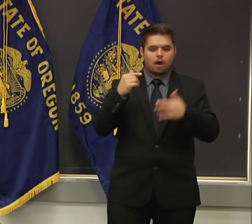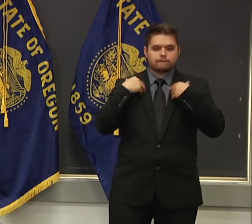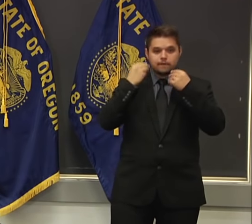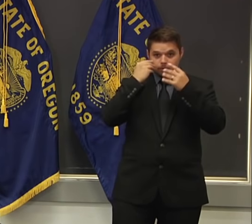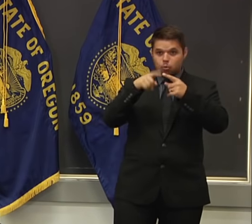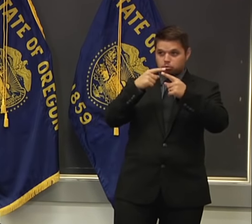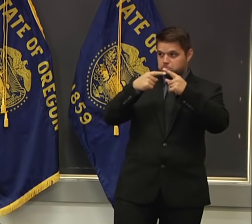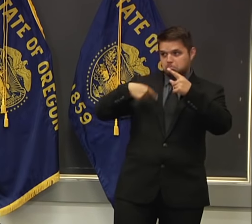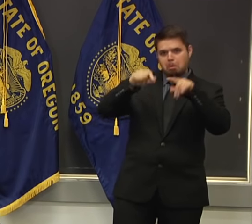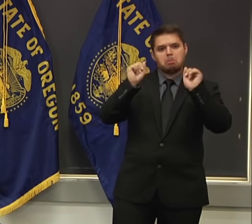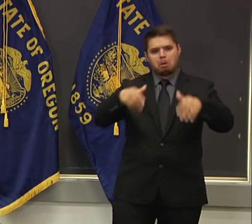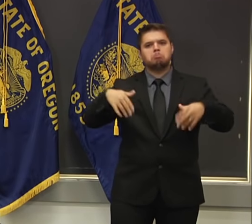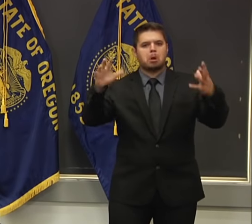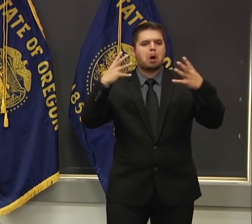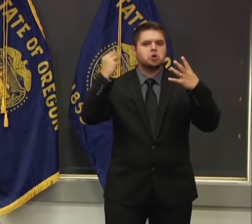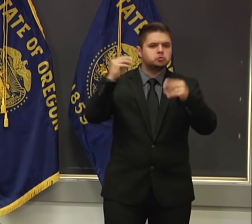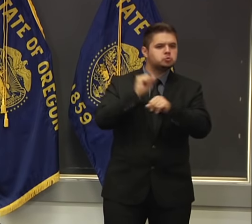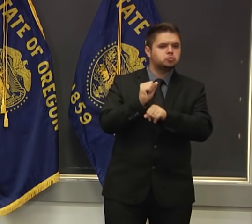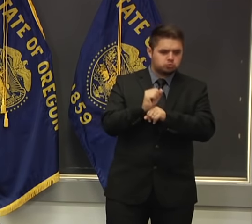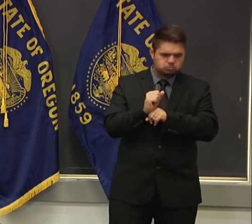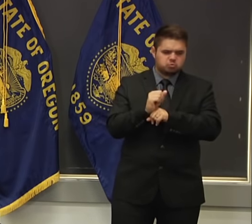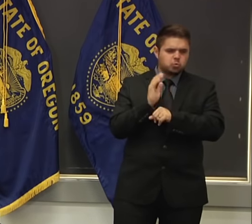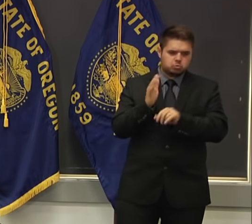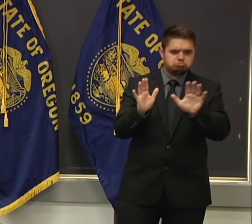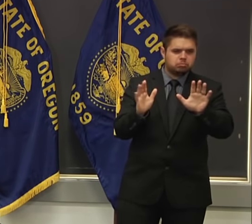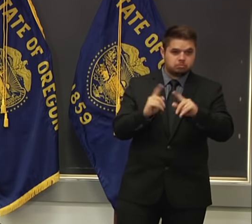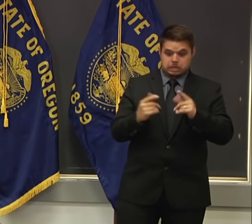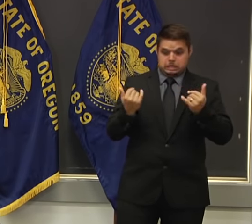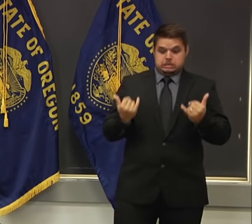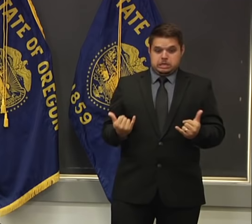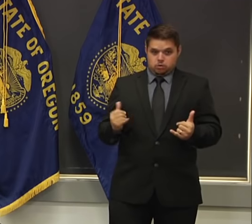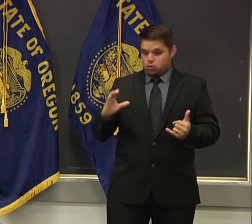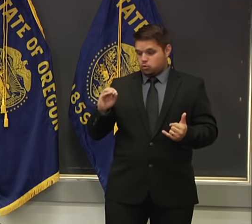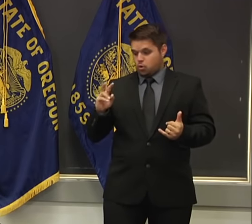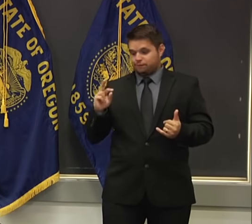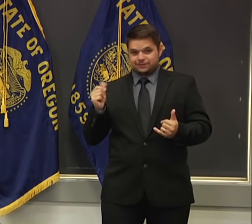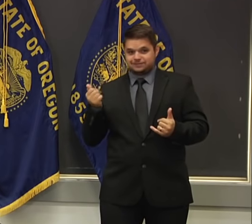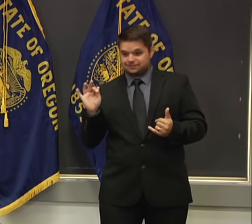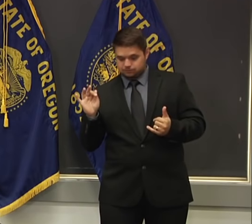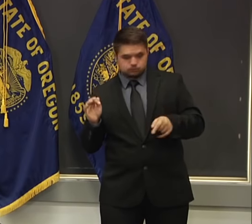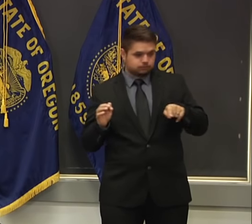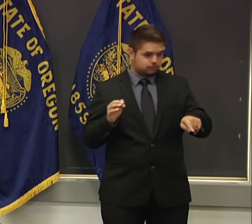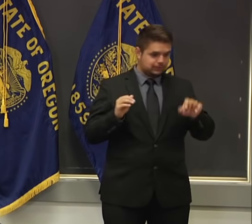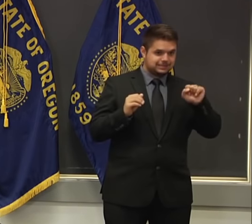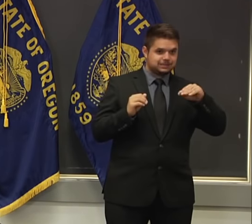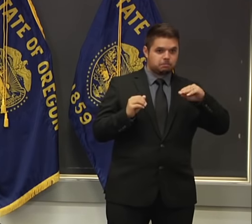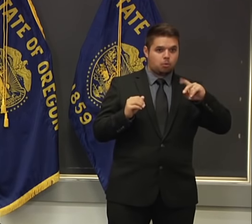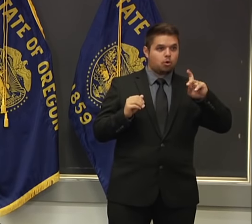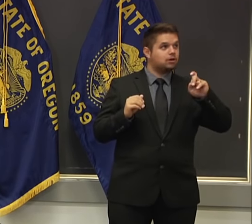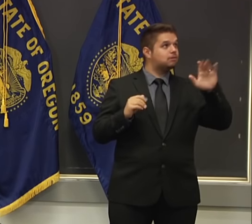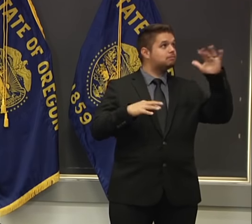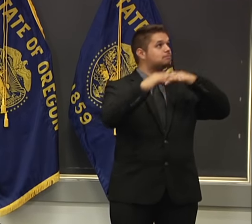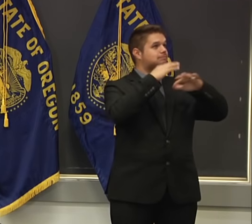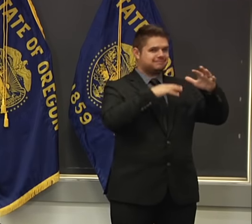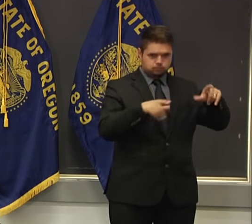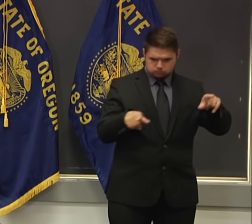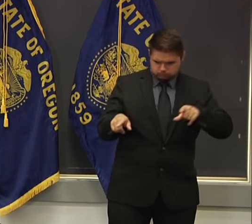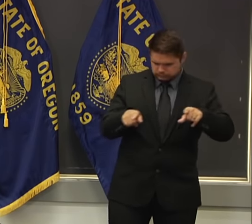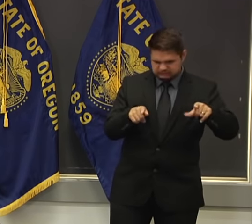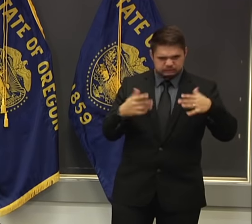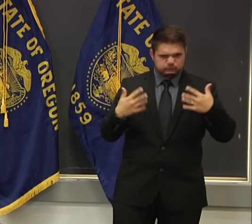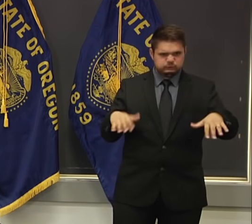and COVID. So there is some overlap between COVID-19 and wildfire smoke symptoms, such as cough,